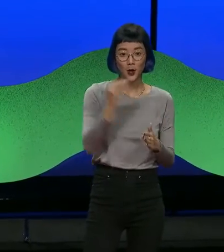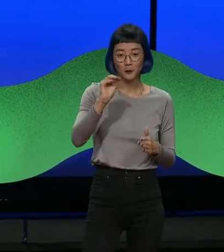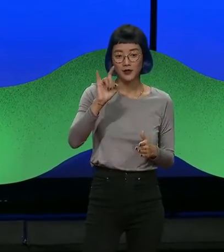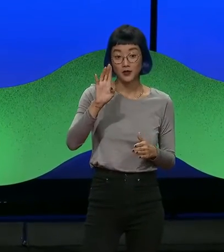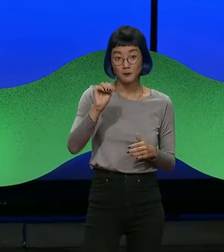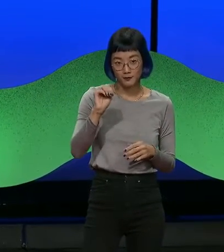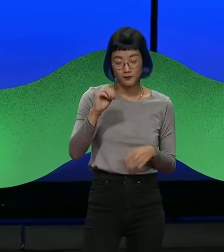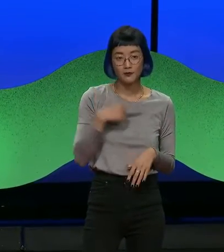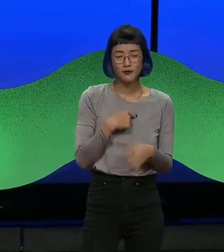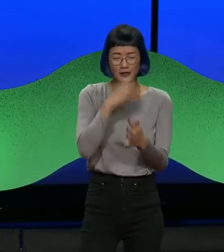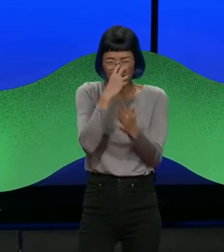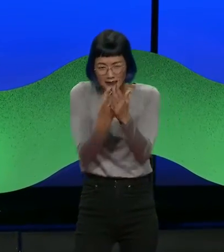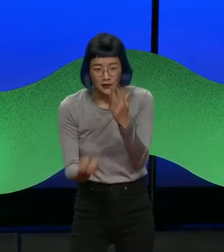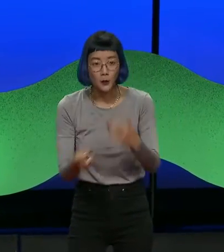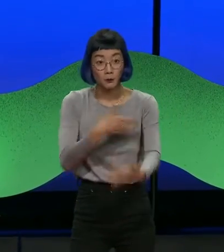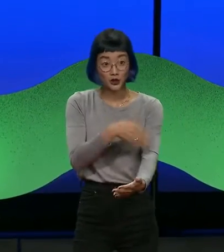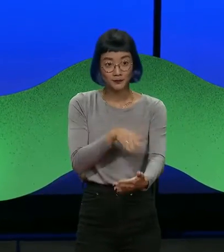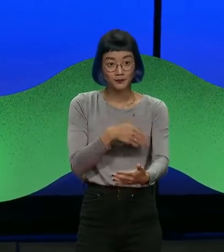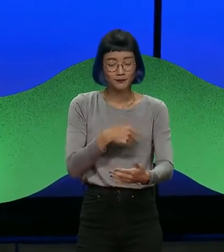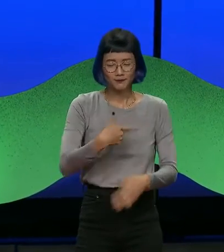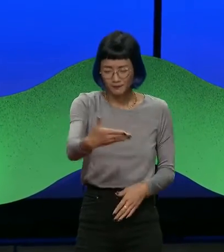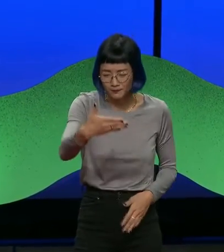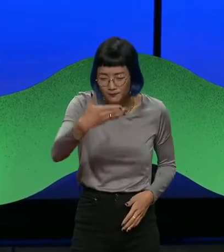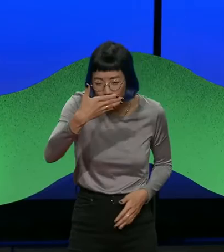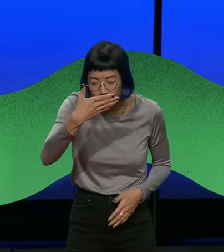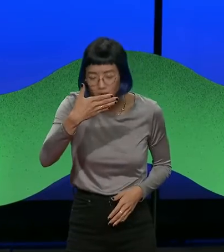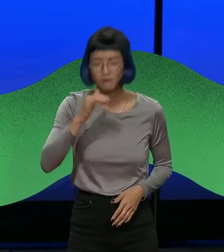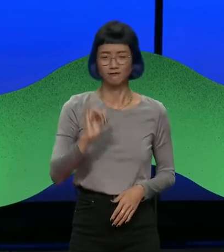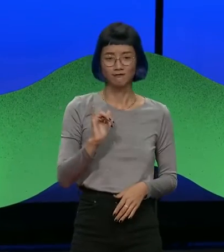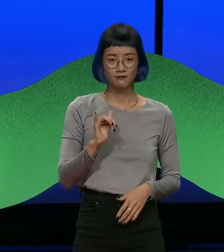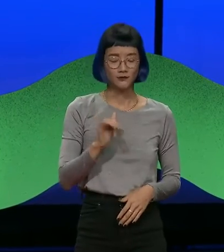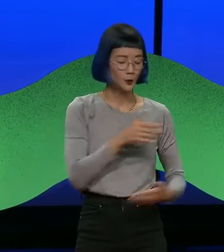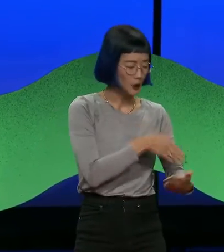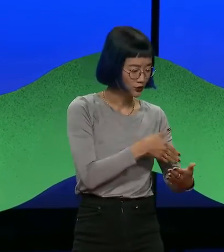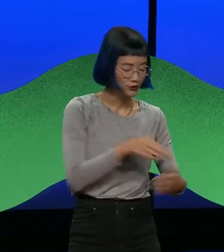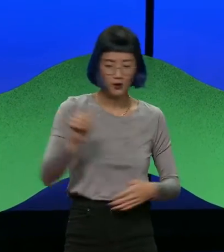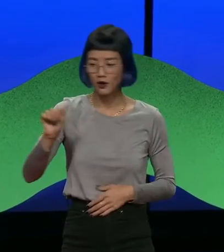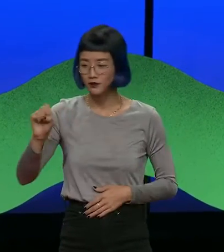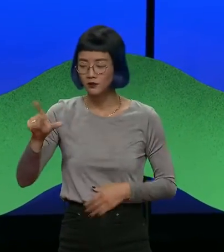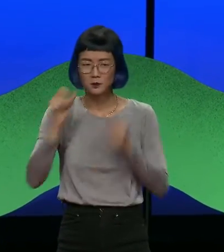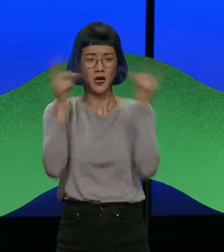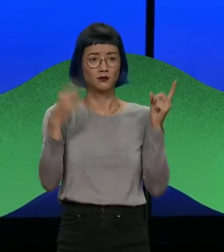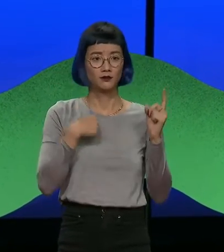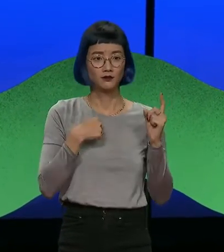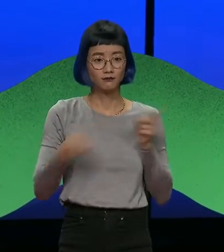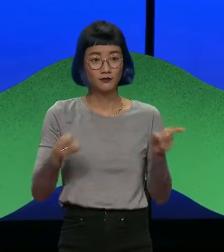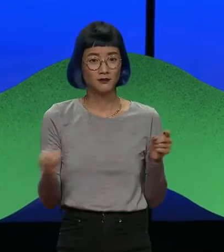So with sound as my new art medium, I delved into the world of music. And I was surprised to see the similarities